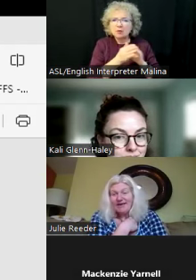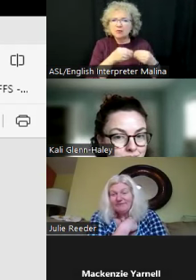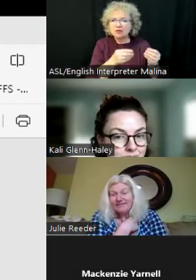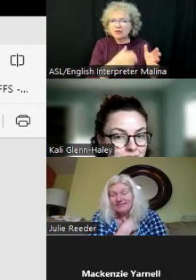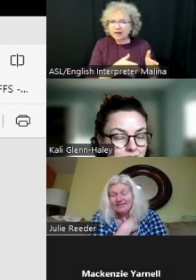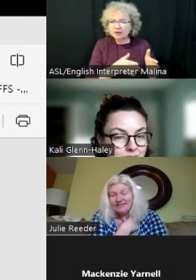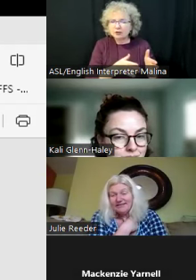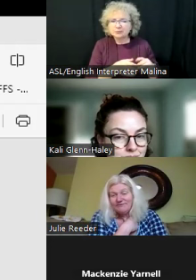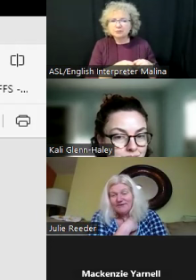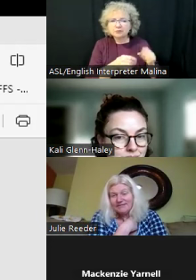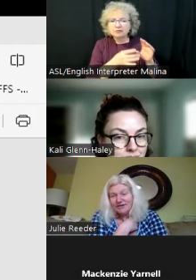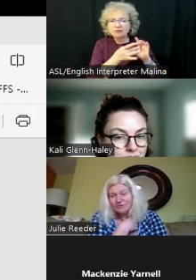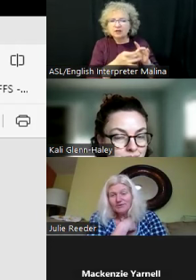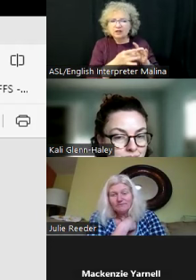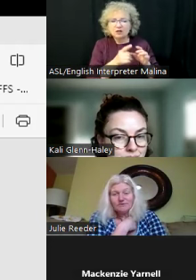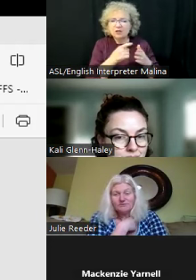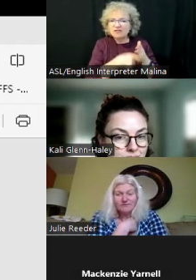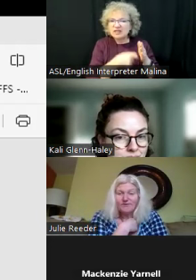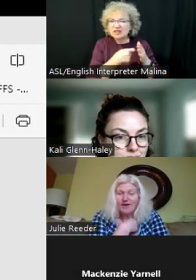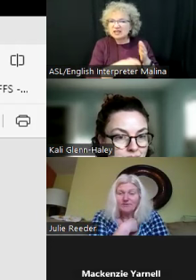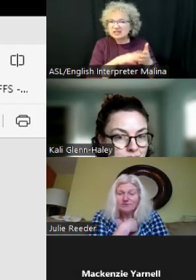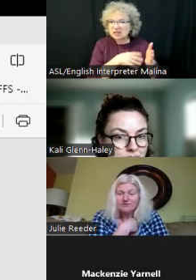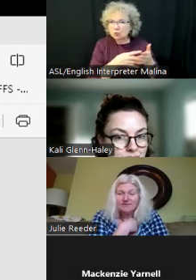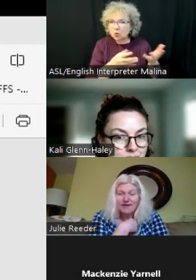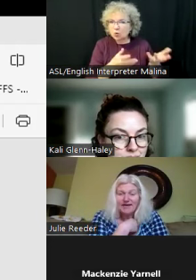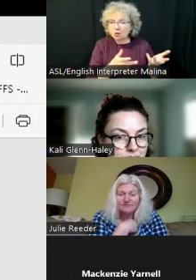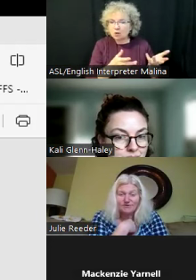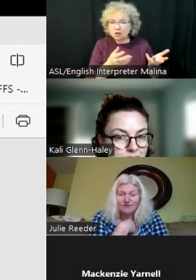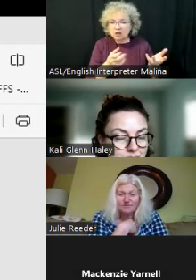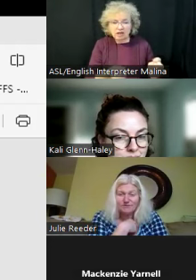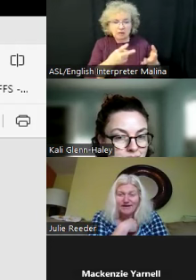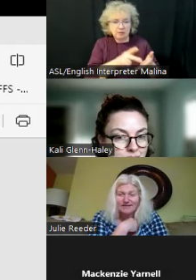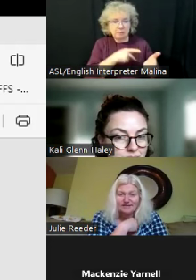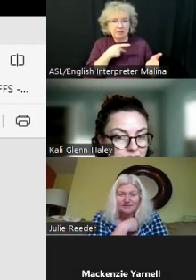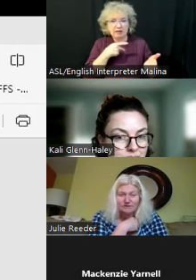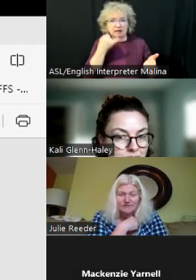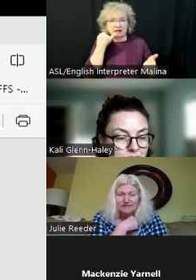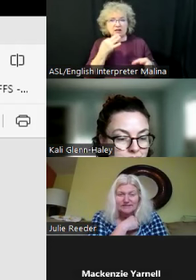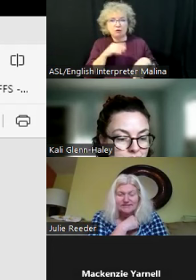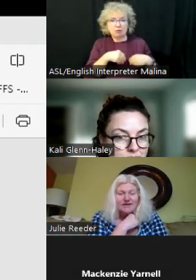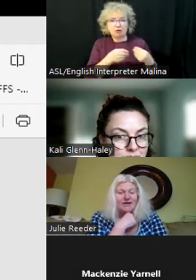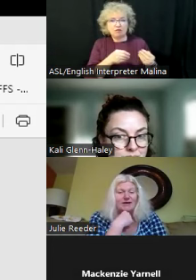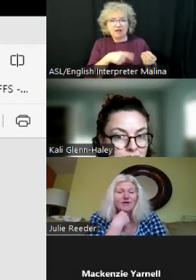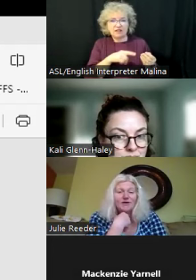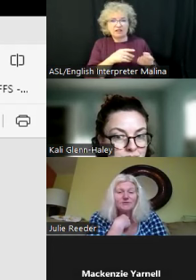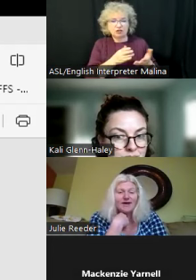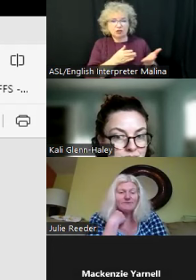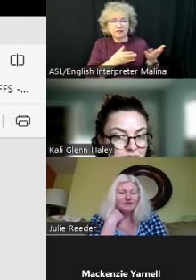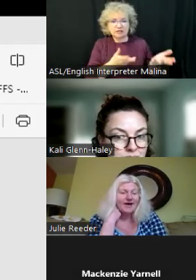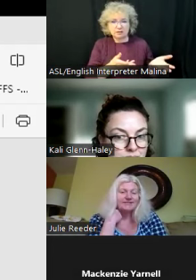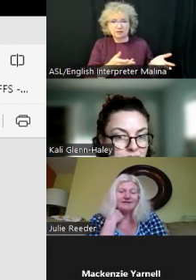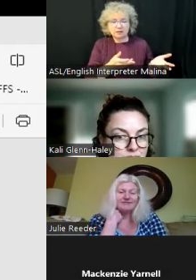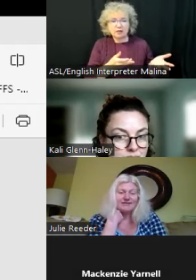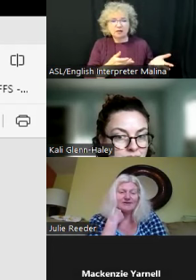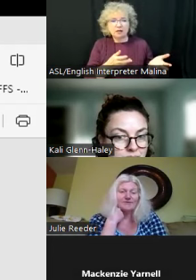We have links to things like the fee schedule, which, you know, how much would you get paid if you're going to be providing these services? And we also have